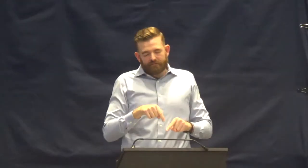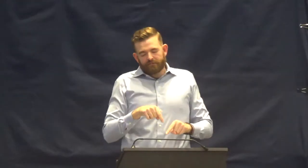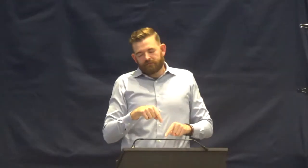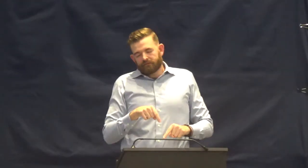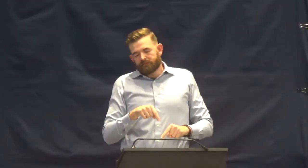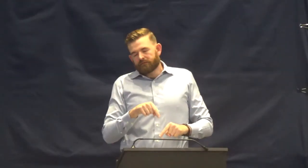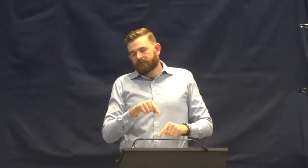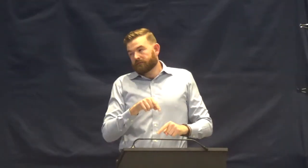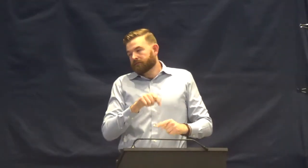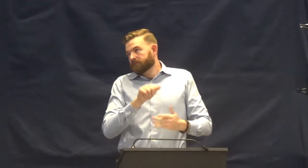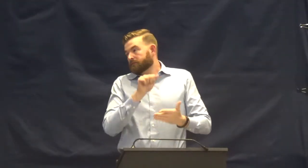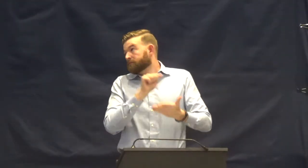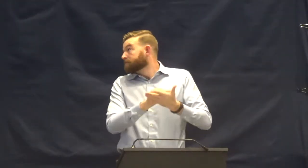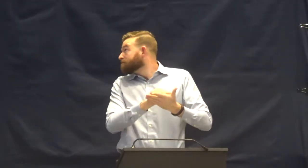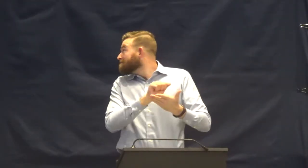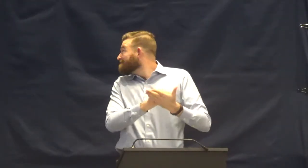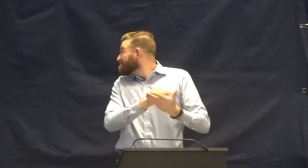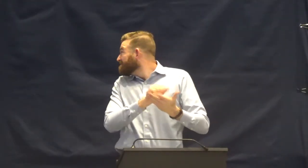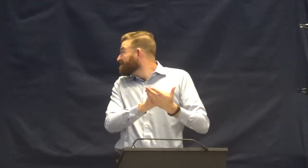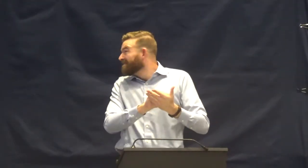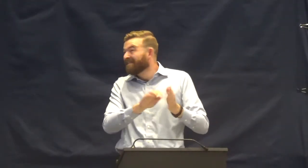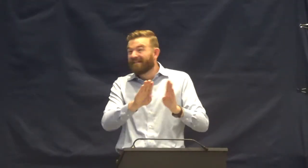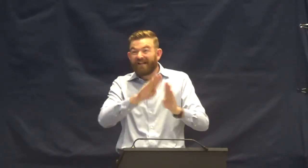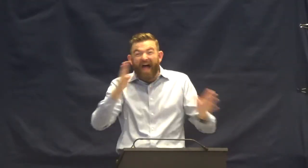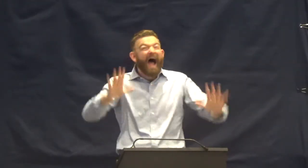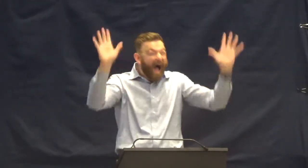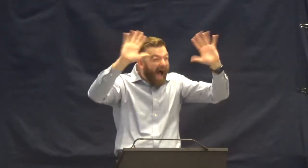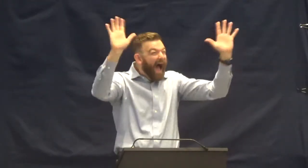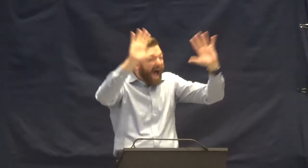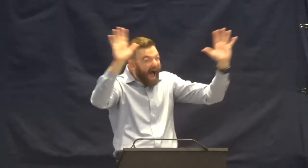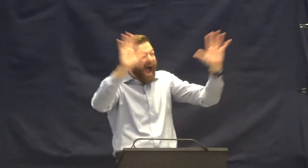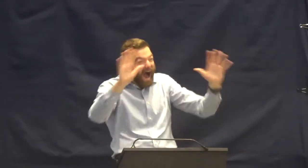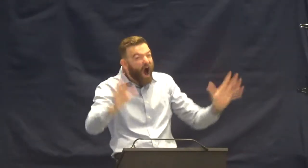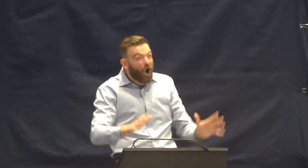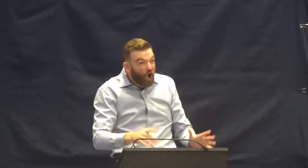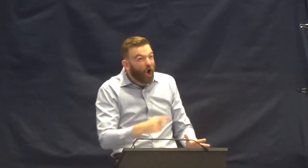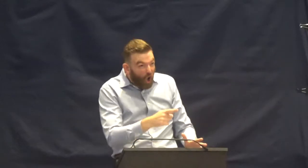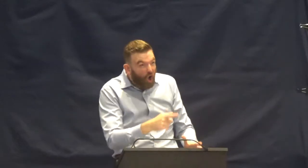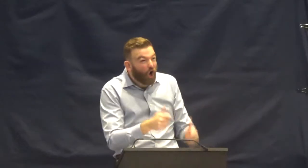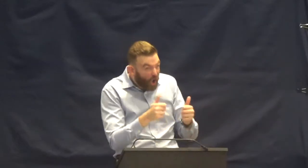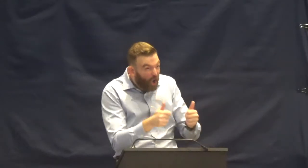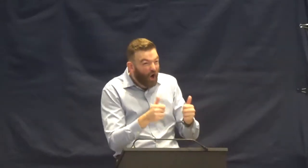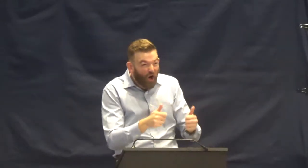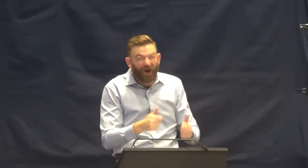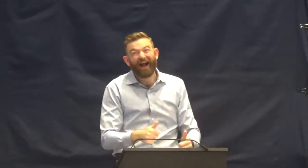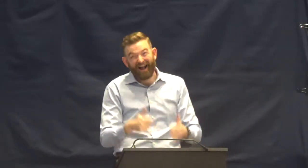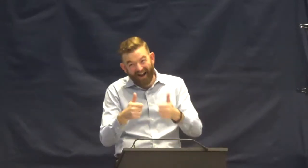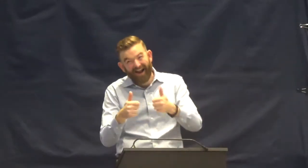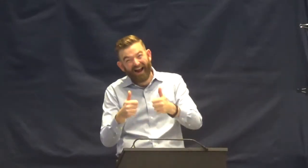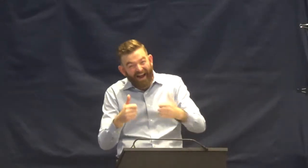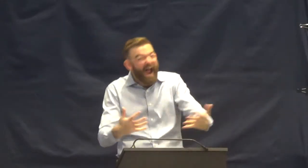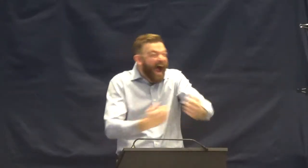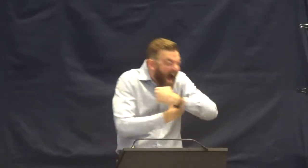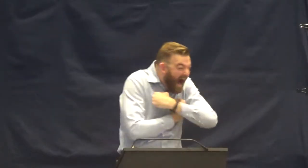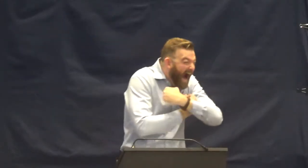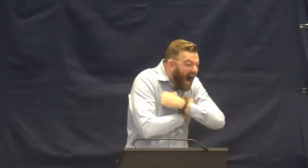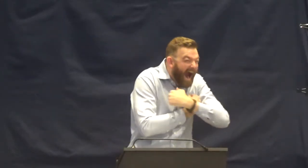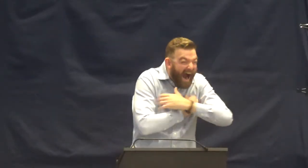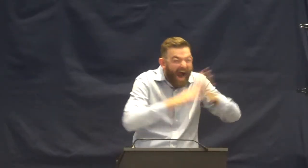and go knock on the door, and they'll open and say, hey, so glad to see you. You're good? Yeah, I'm good.